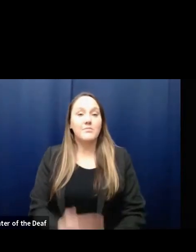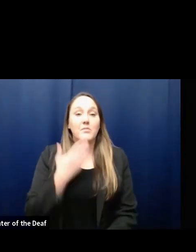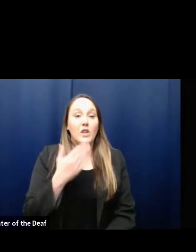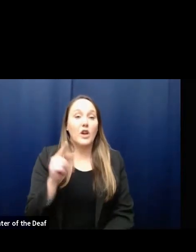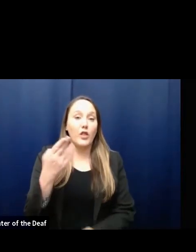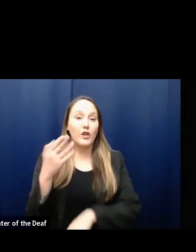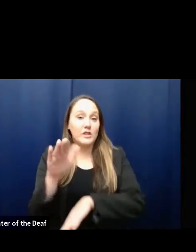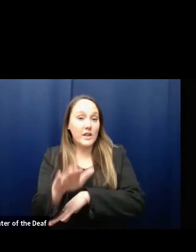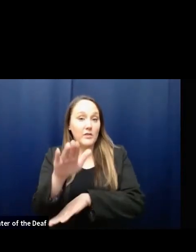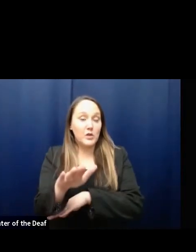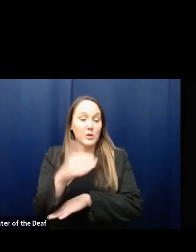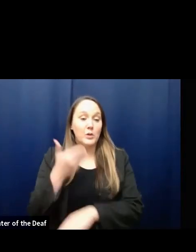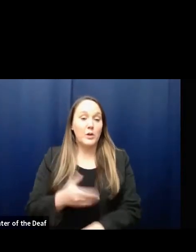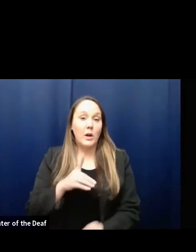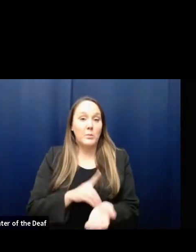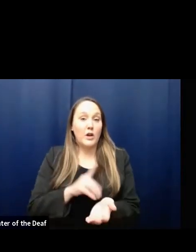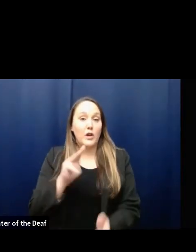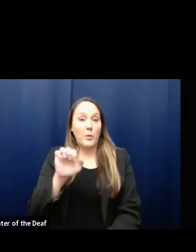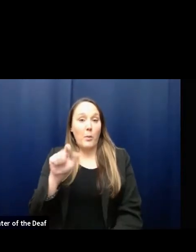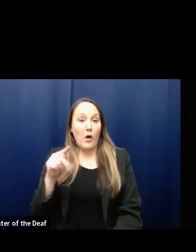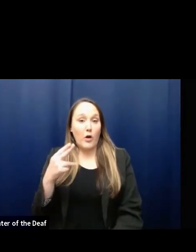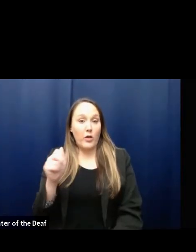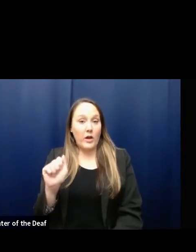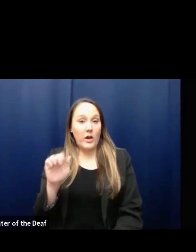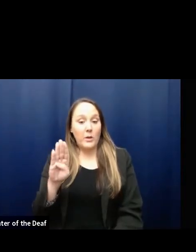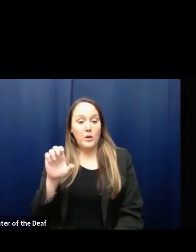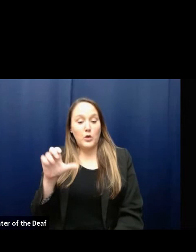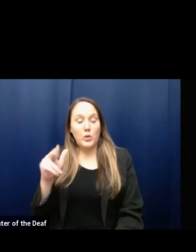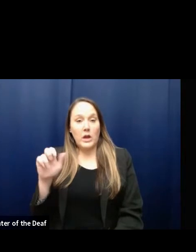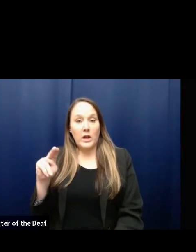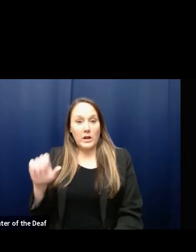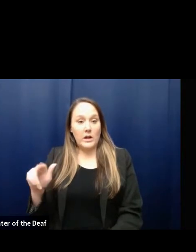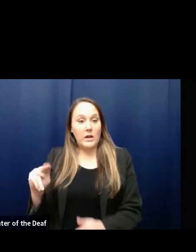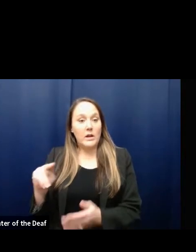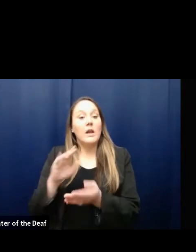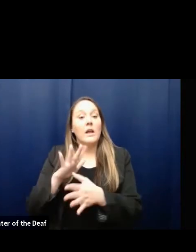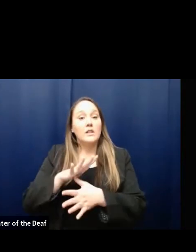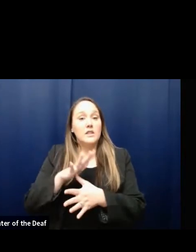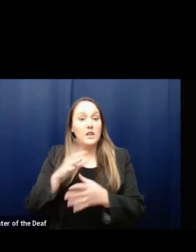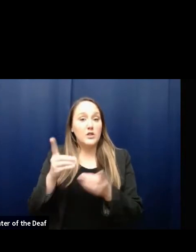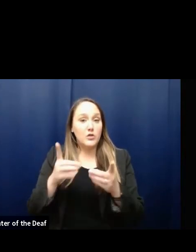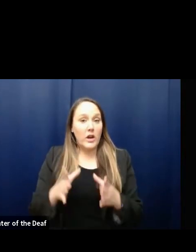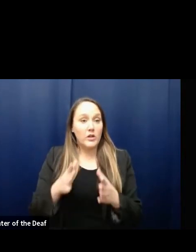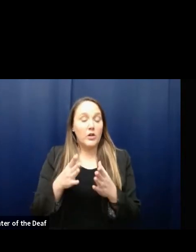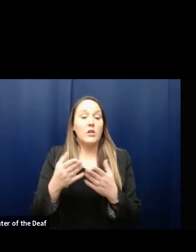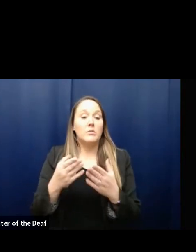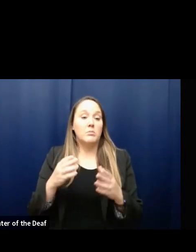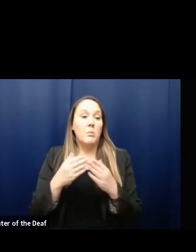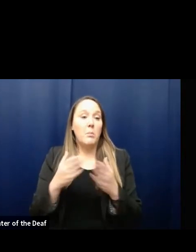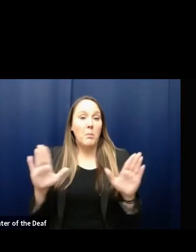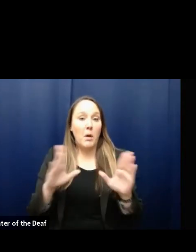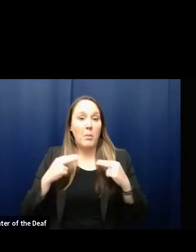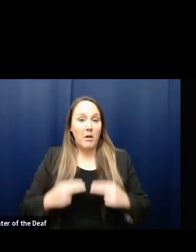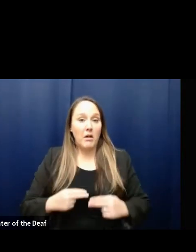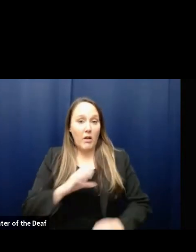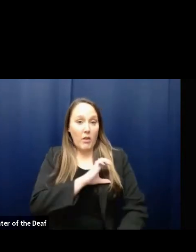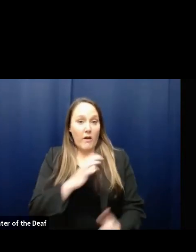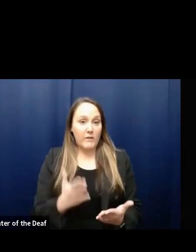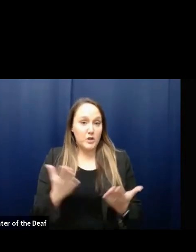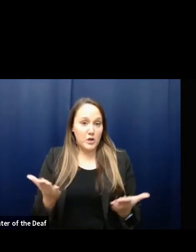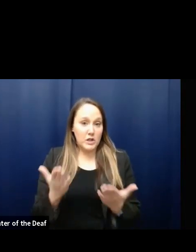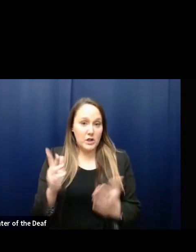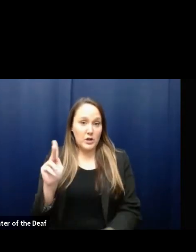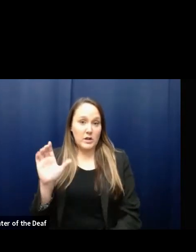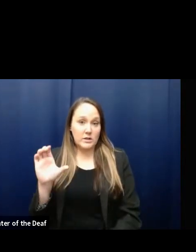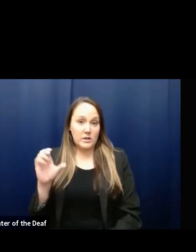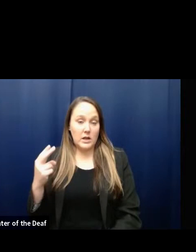Good Thursday afternoon. I'm Dr. Martha Buchanan, Senior Director and Health Officer here at the Knox County Health Department. Our moment of